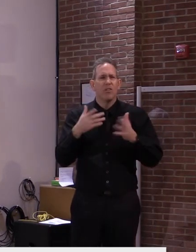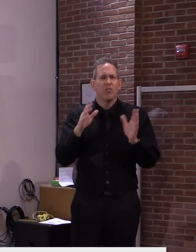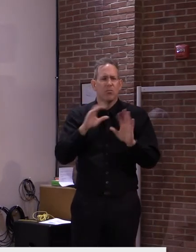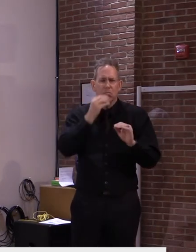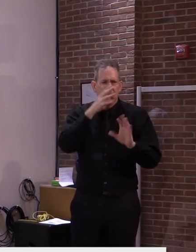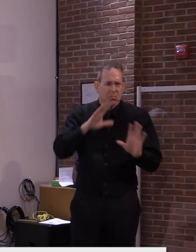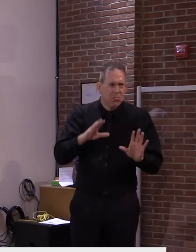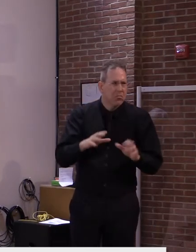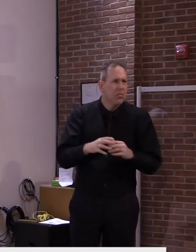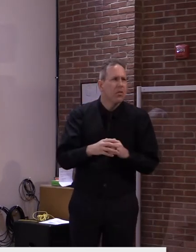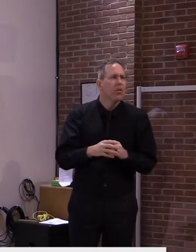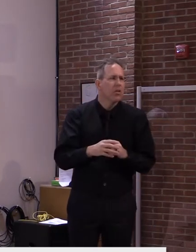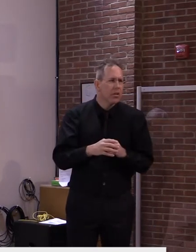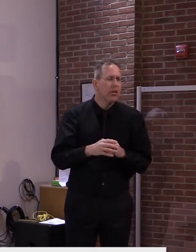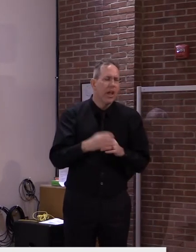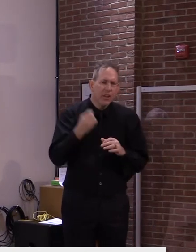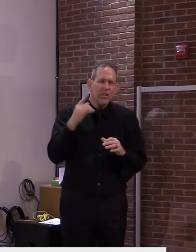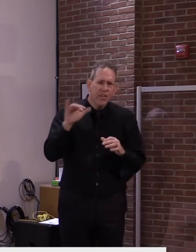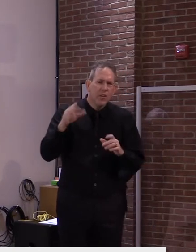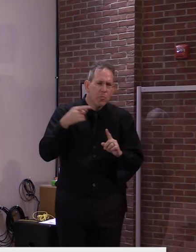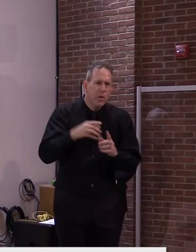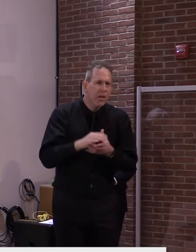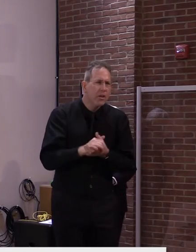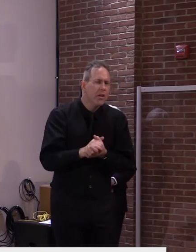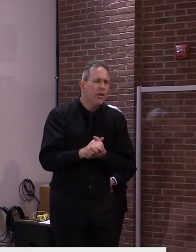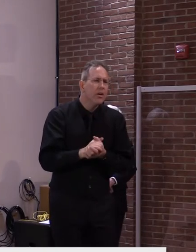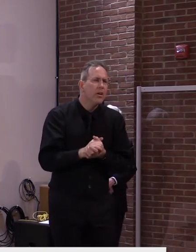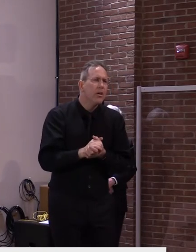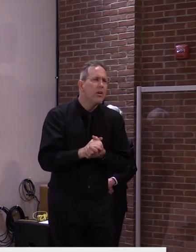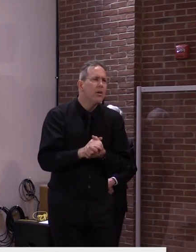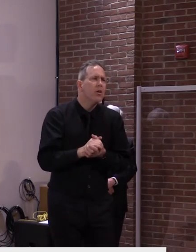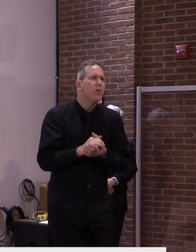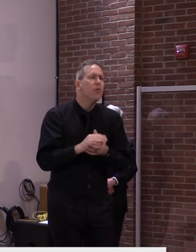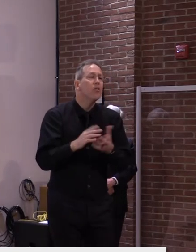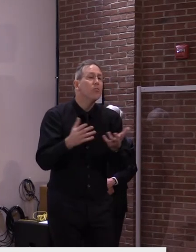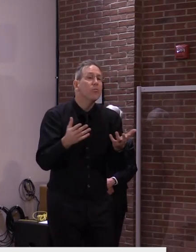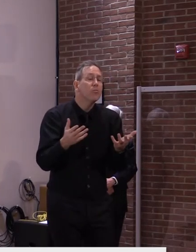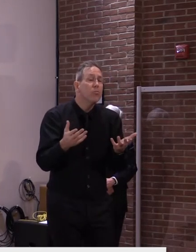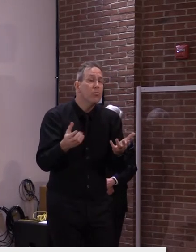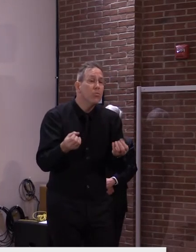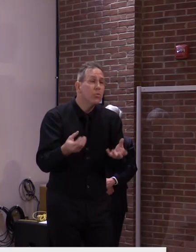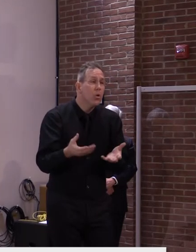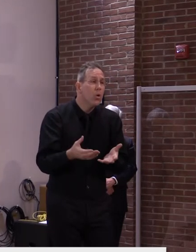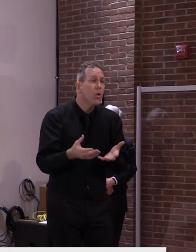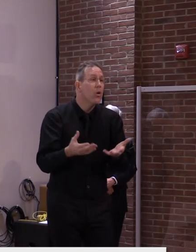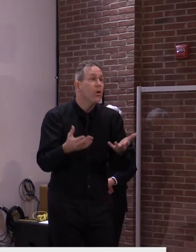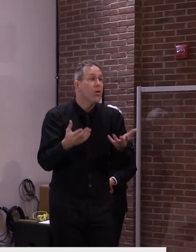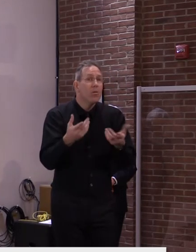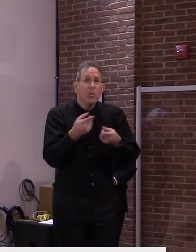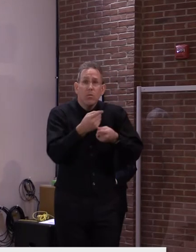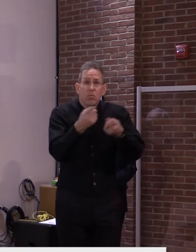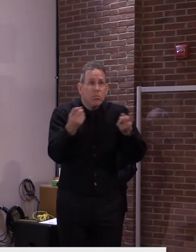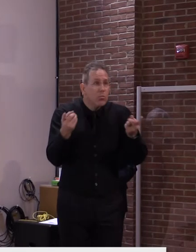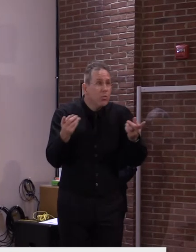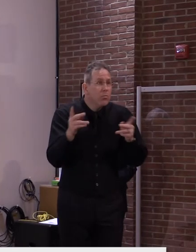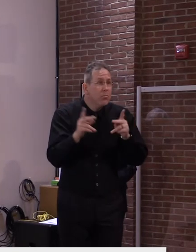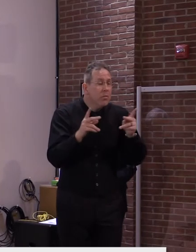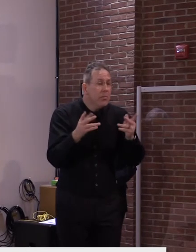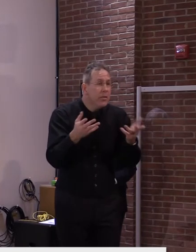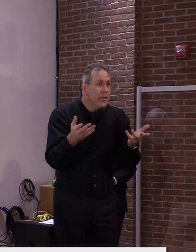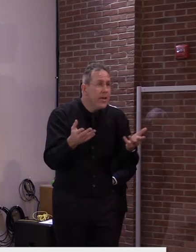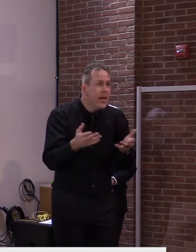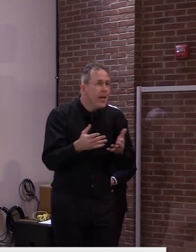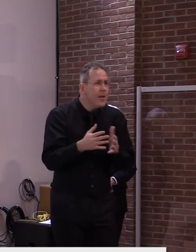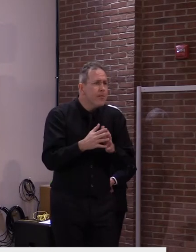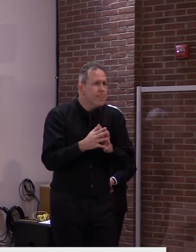Correct. Correct. I agree with you. So there'd be no reason not to. Yeah, I mean, you guys hit the Bennington Police Department. You hit